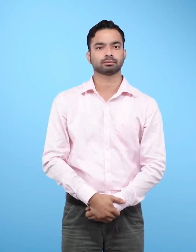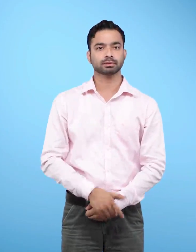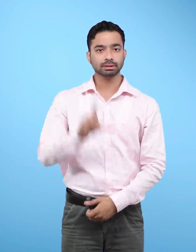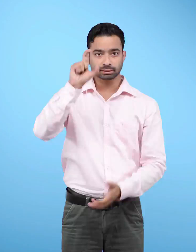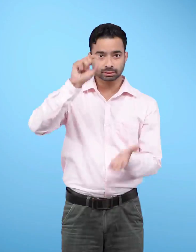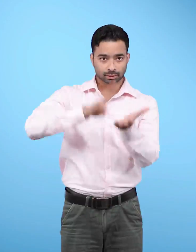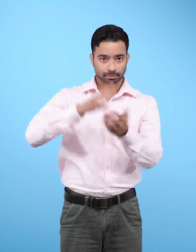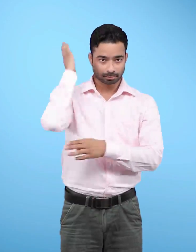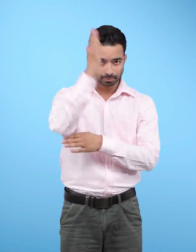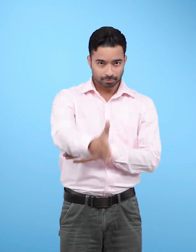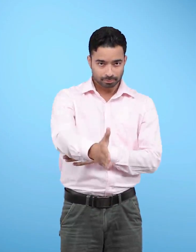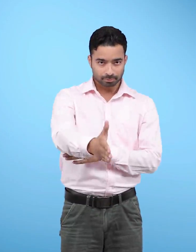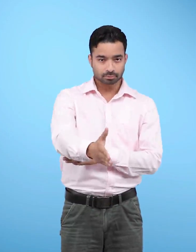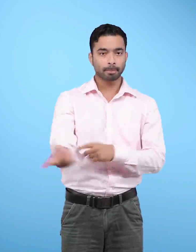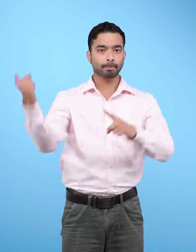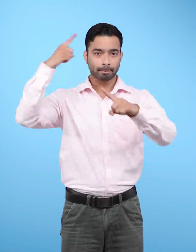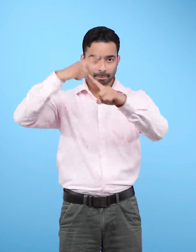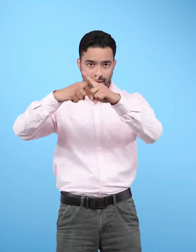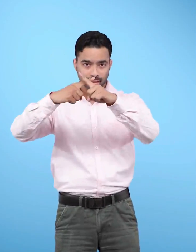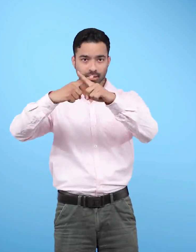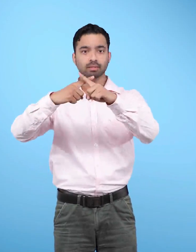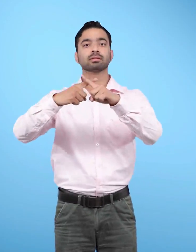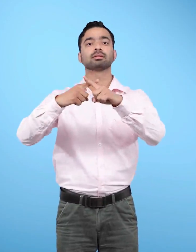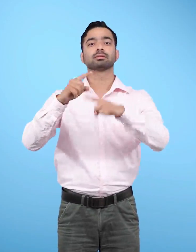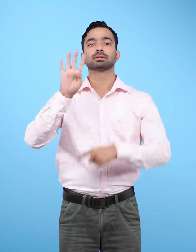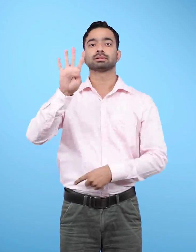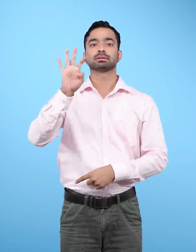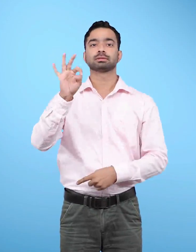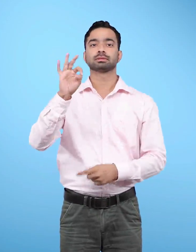He made a 10-meter by 40-meter rectangle.